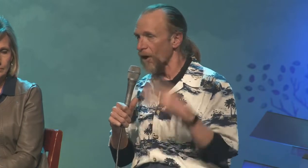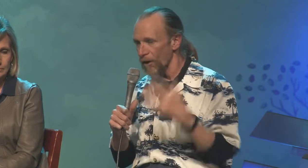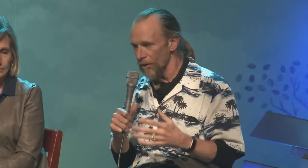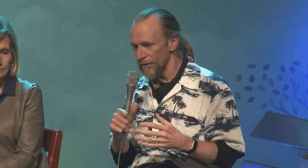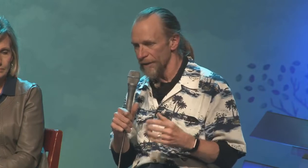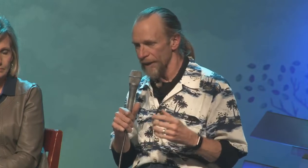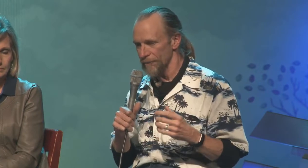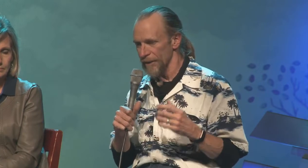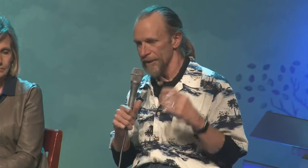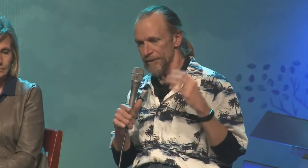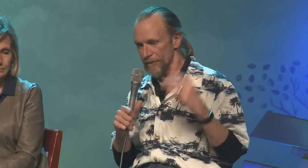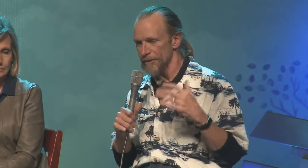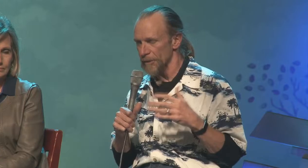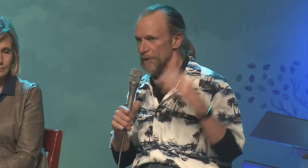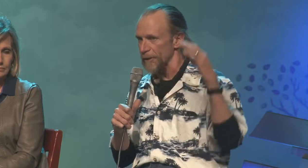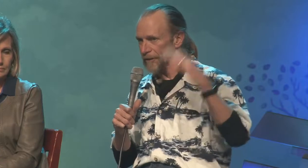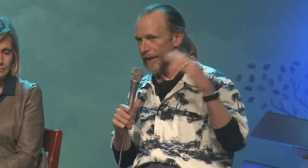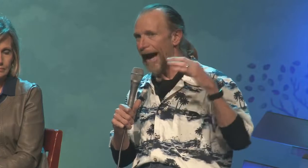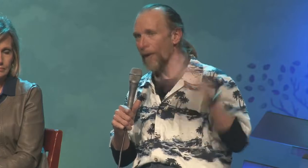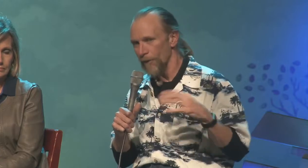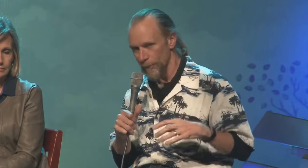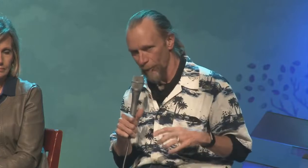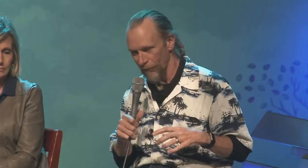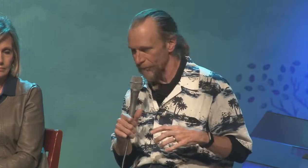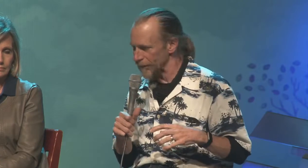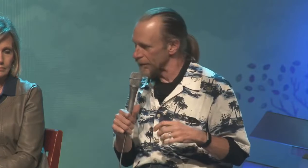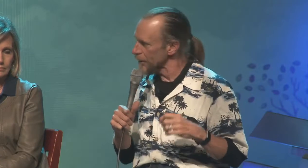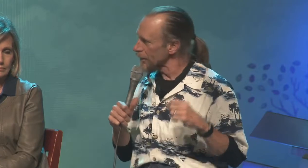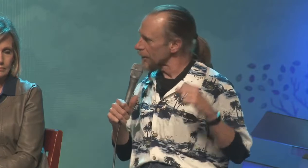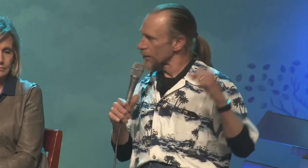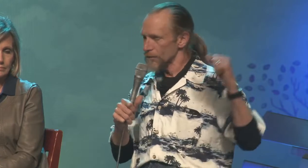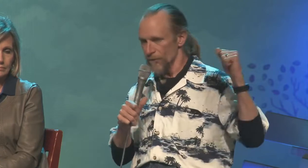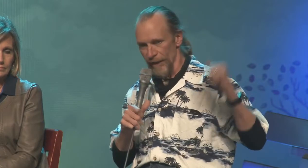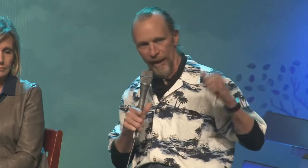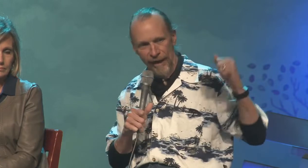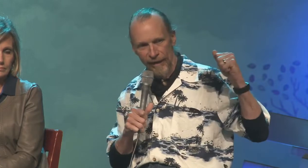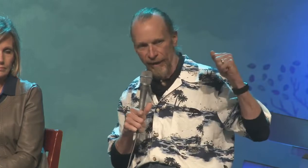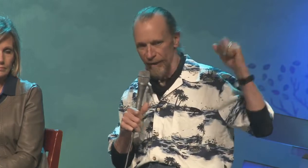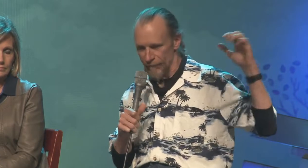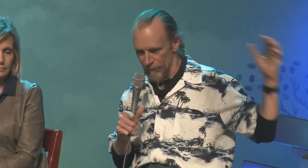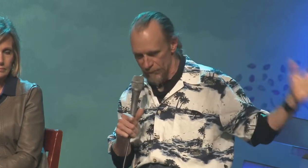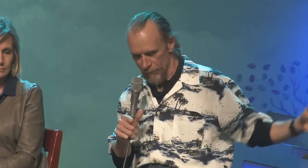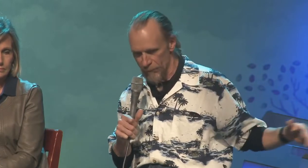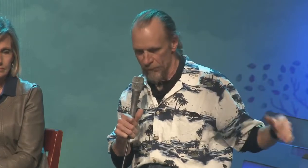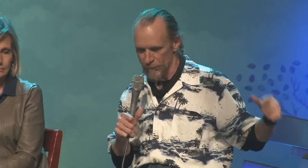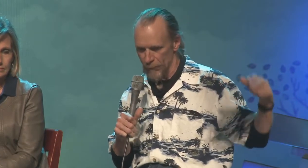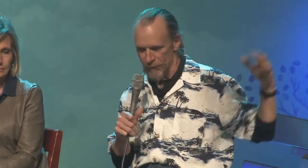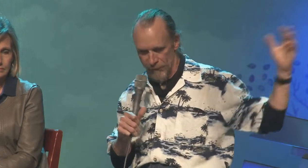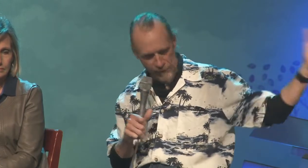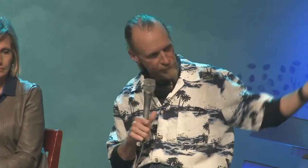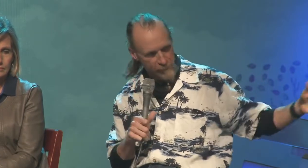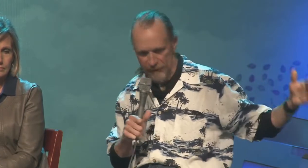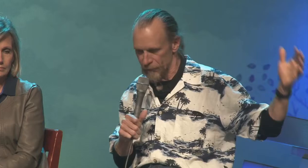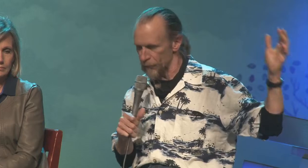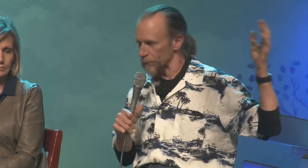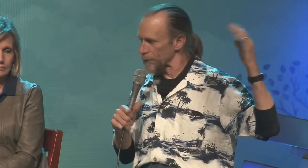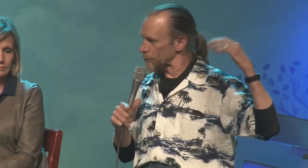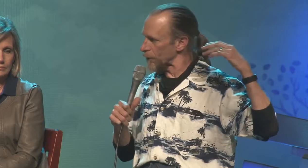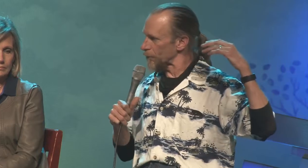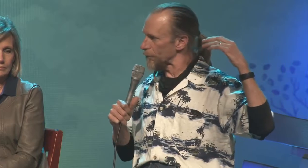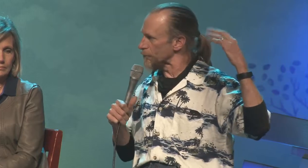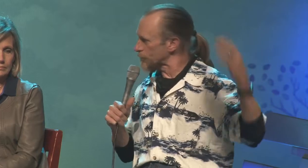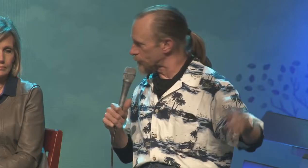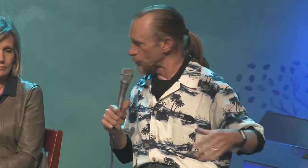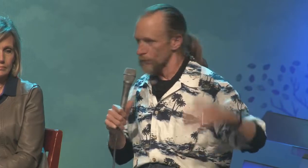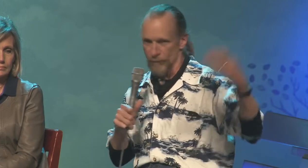the call, and I realize there is something bigger, and I want to be part of it. So yeah, I have the men's group,